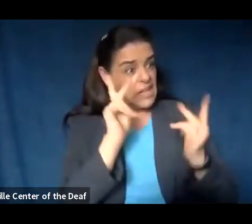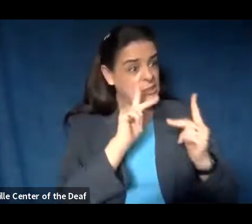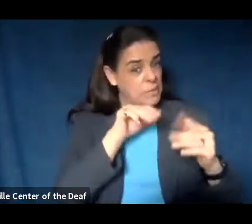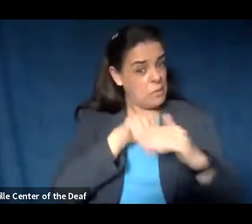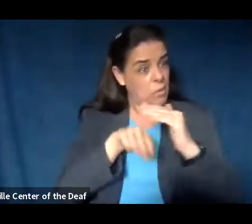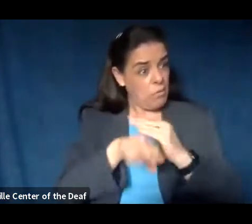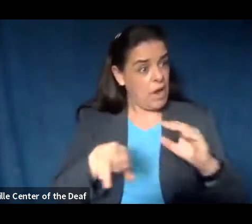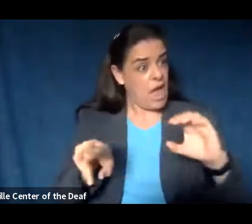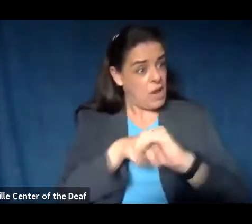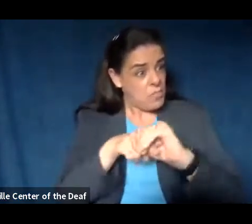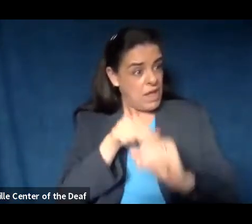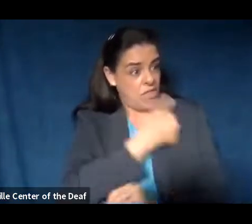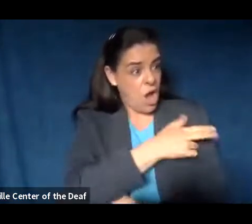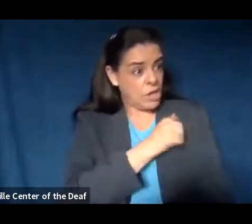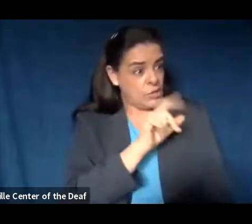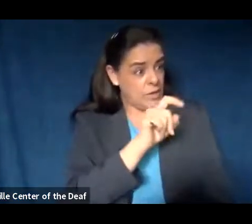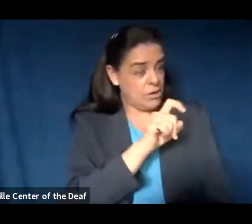hospital?